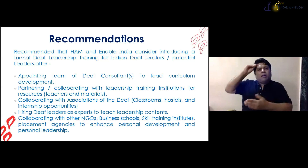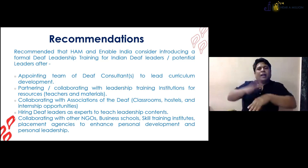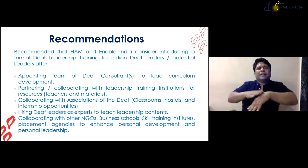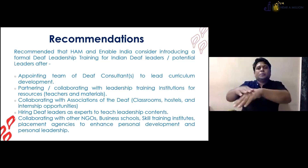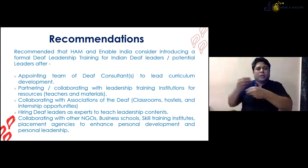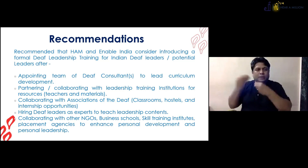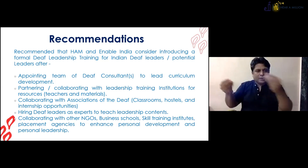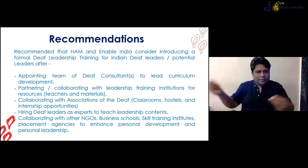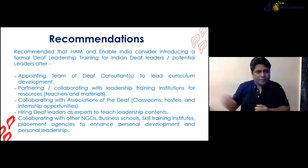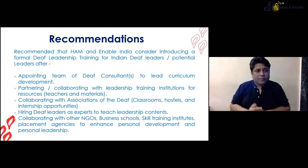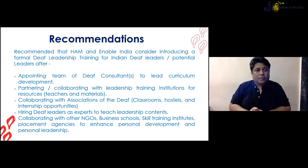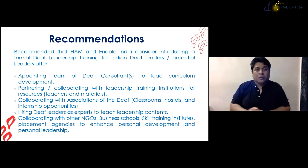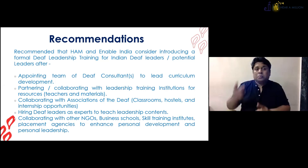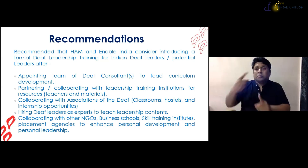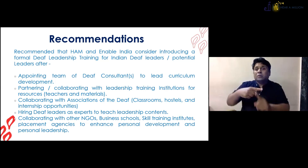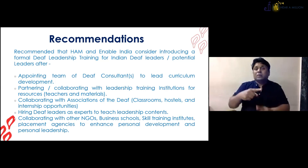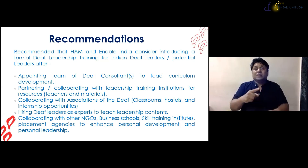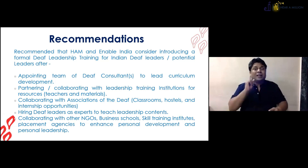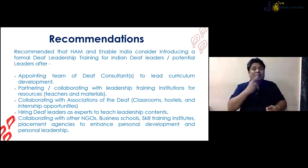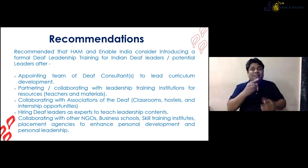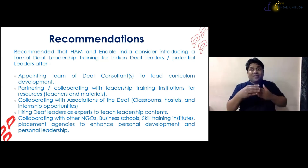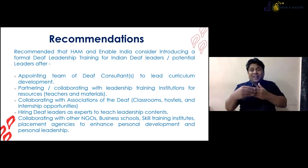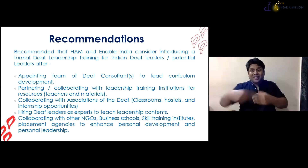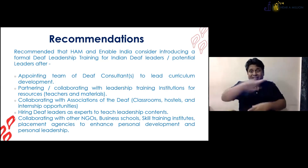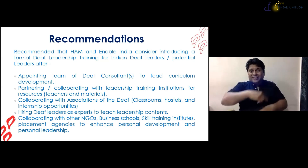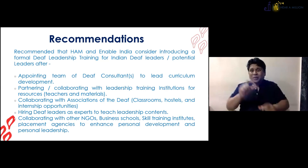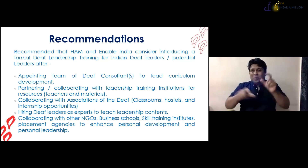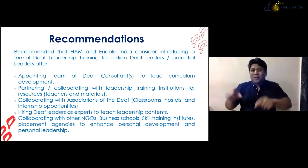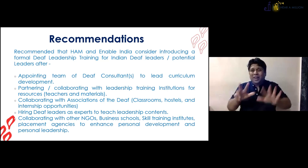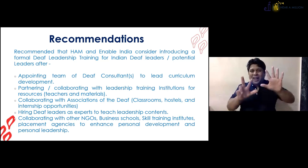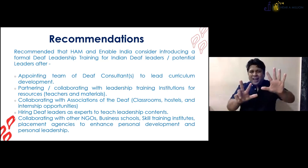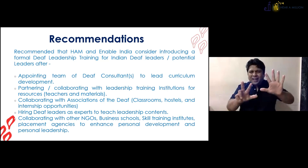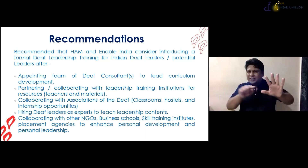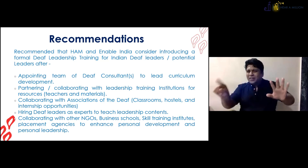partner with them and give them a learning experience.